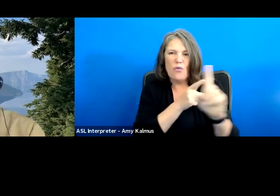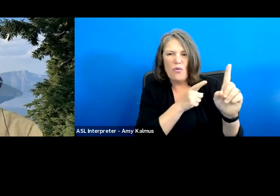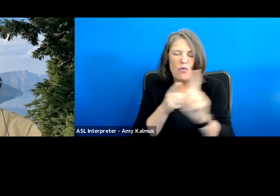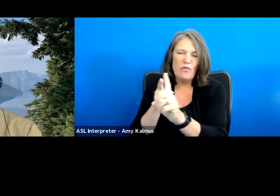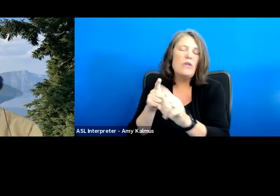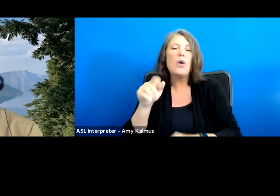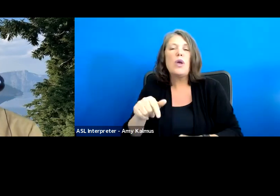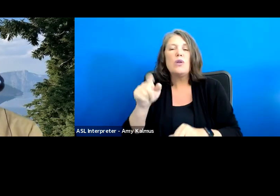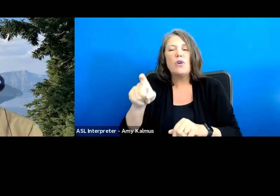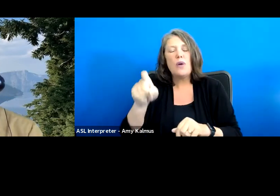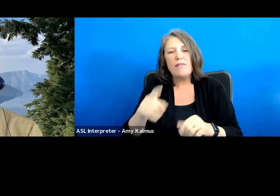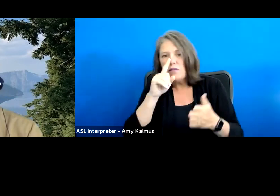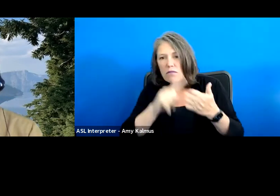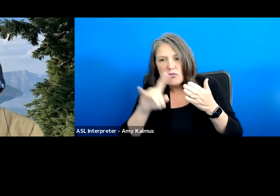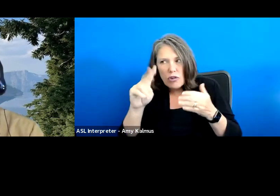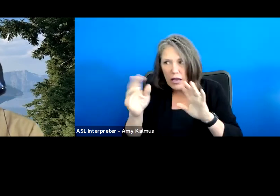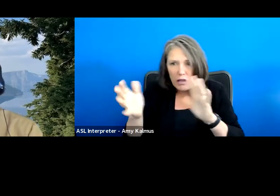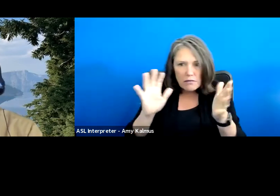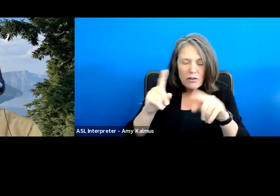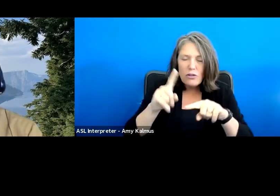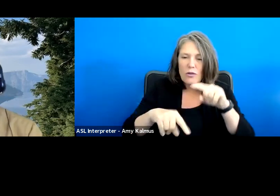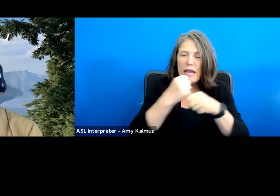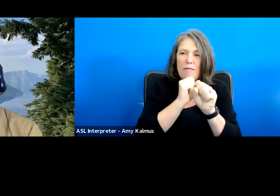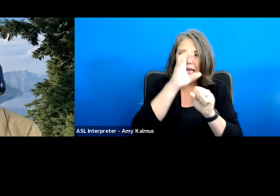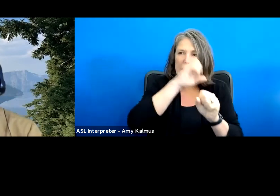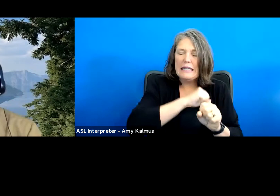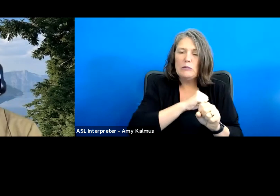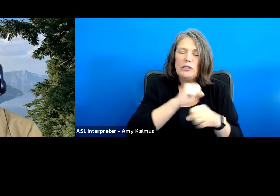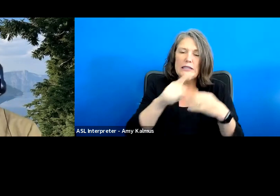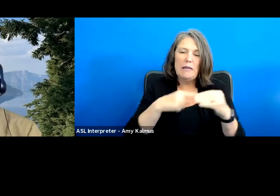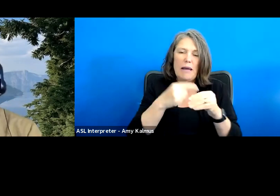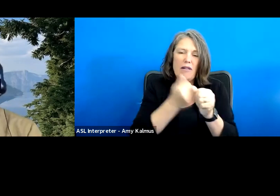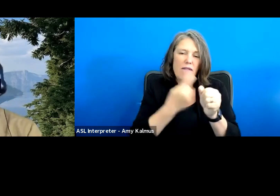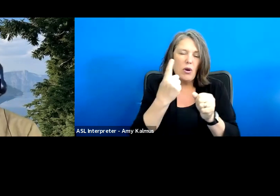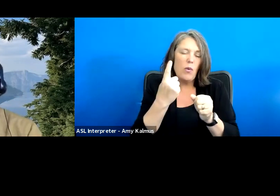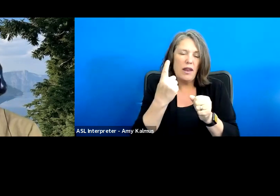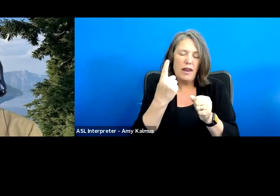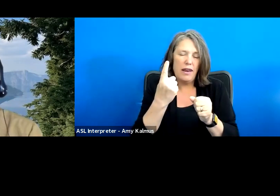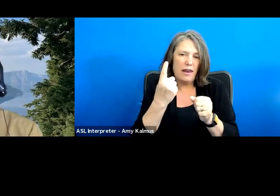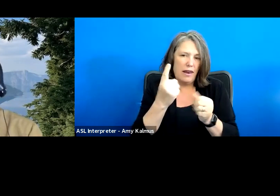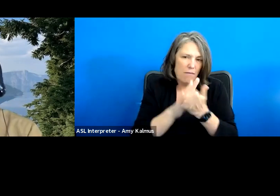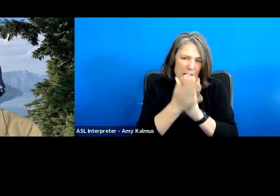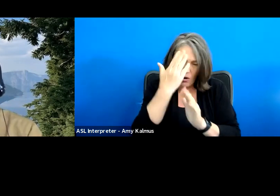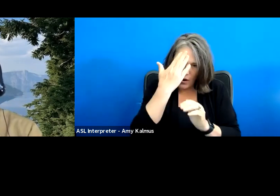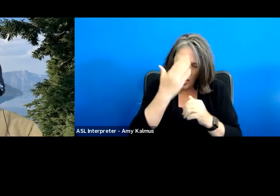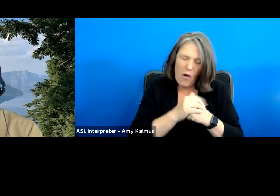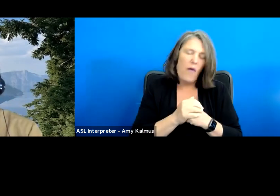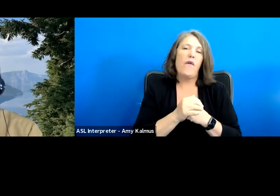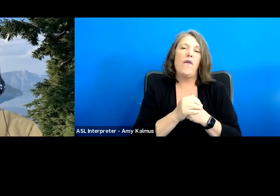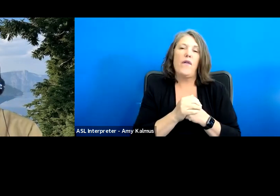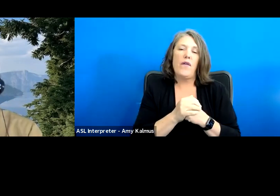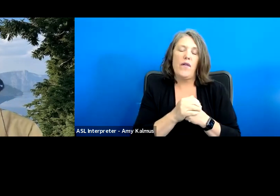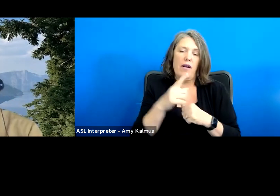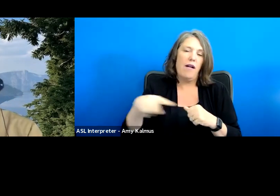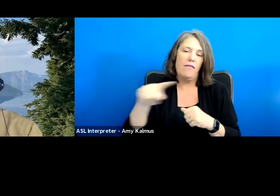to have a lot of check-ins. You can't make assumptions about everyone being aware of those